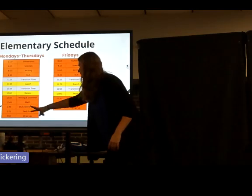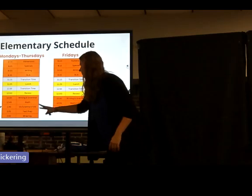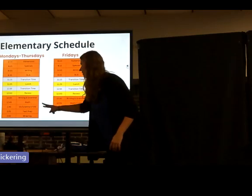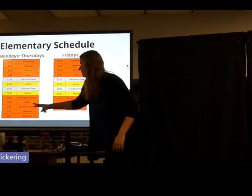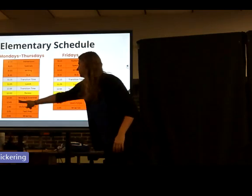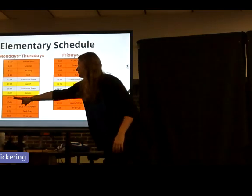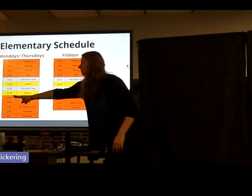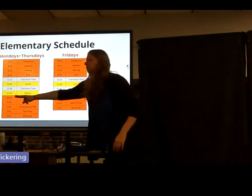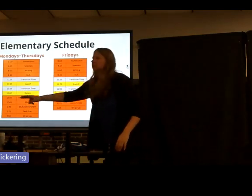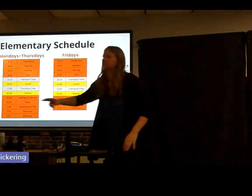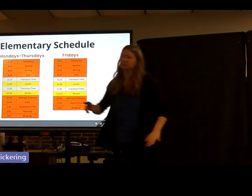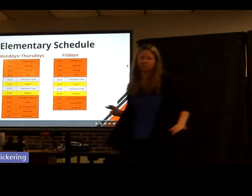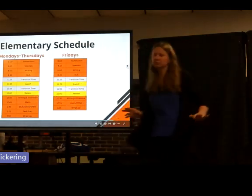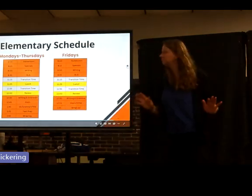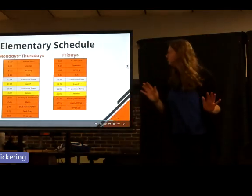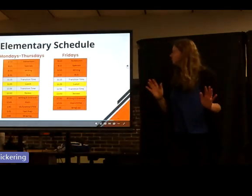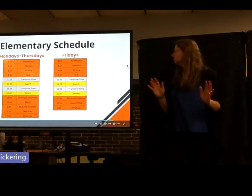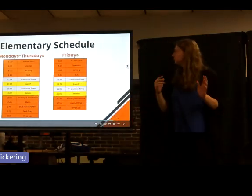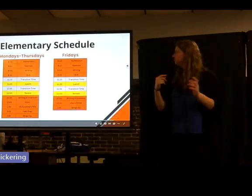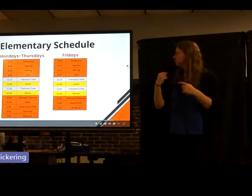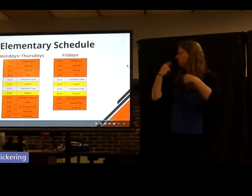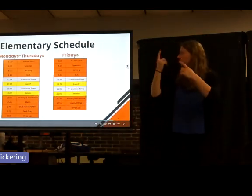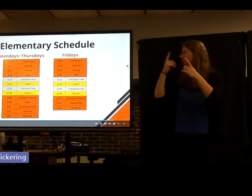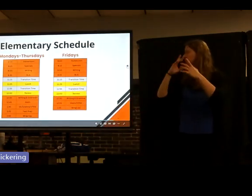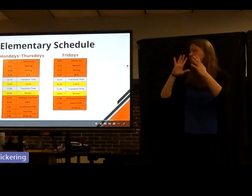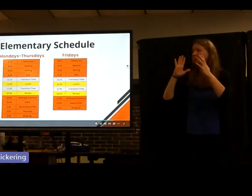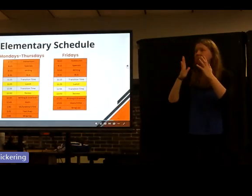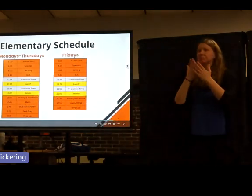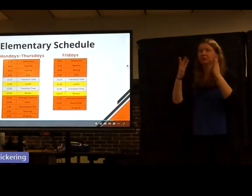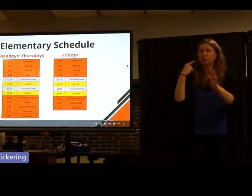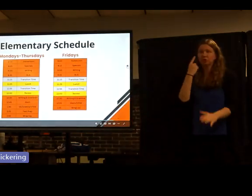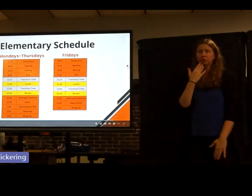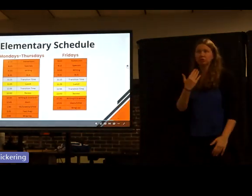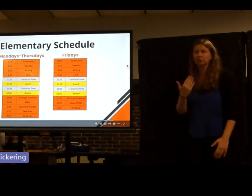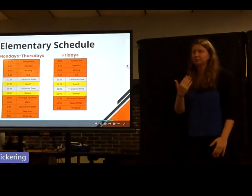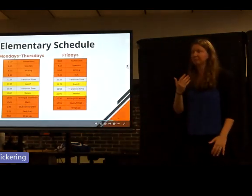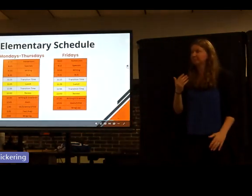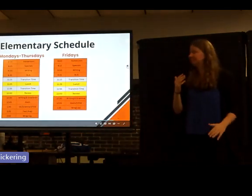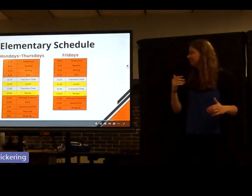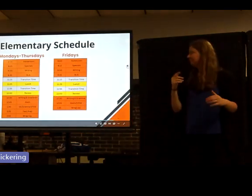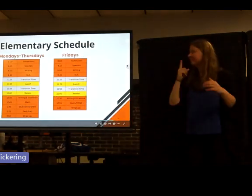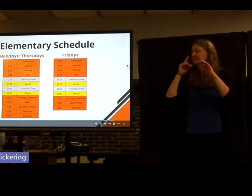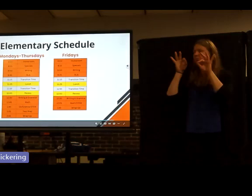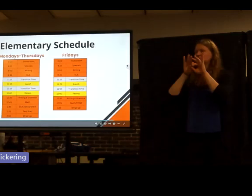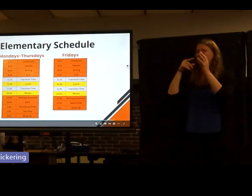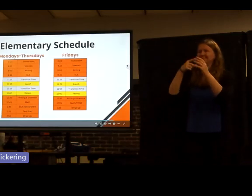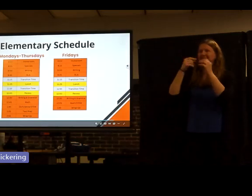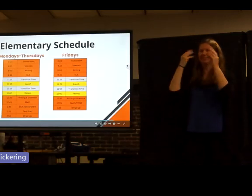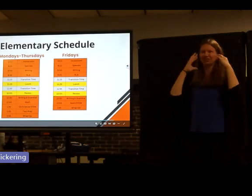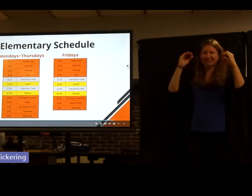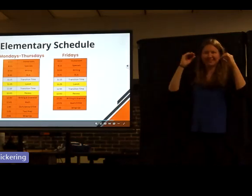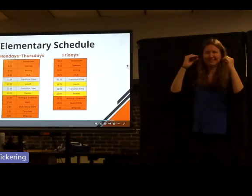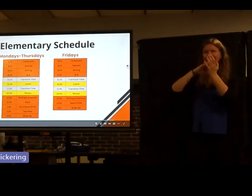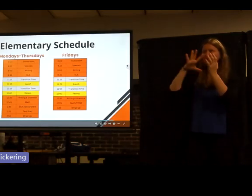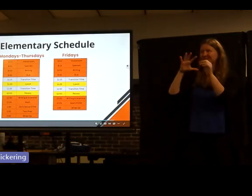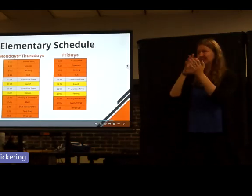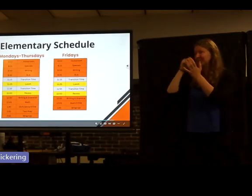similar. Just the end of the day is where there's a bit of a cut because we do excuse early. But so far things are going